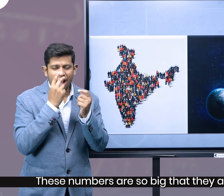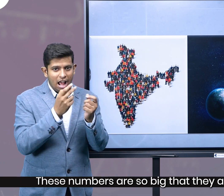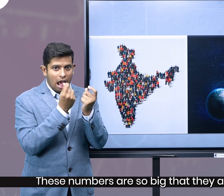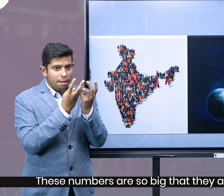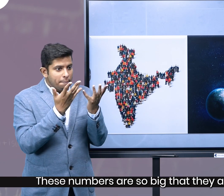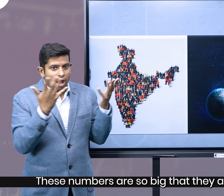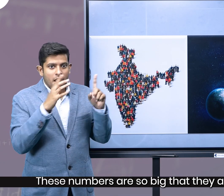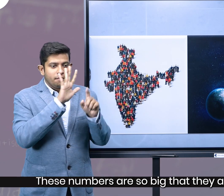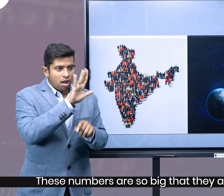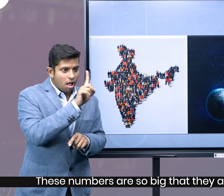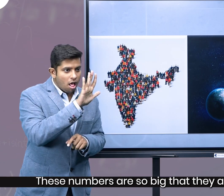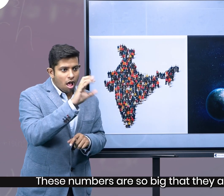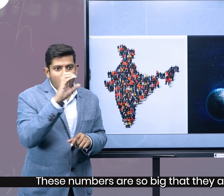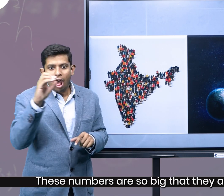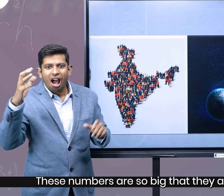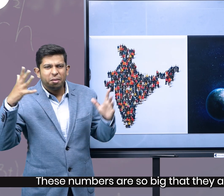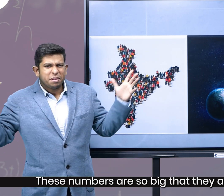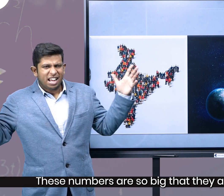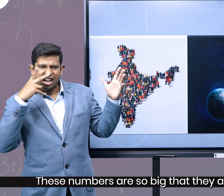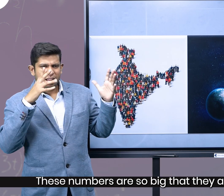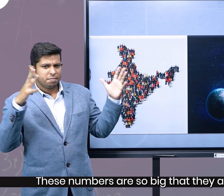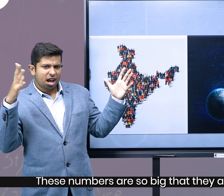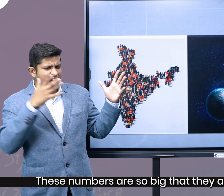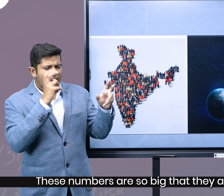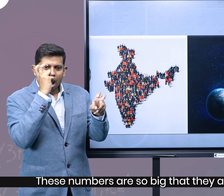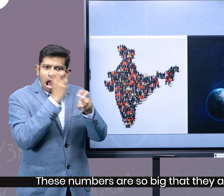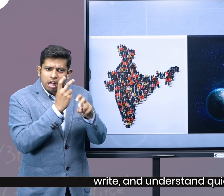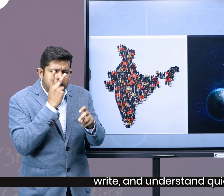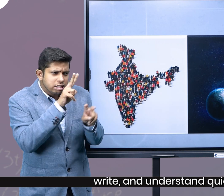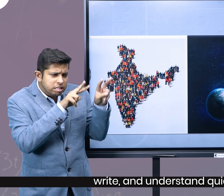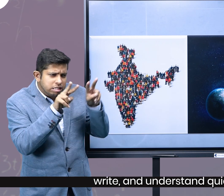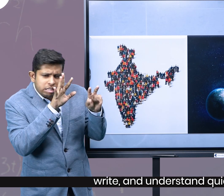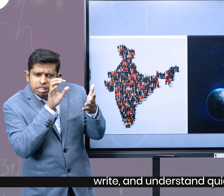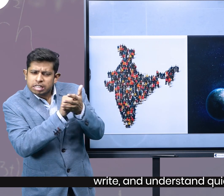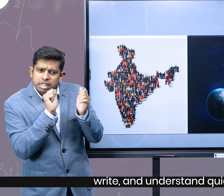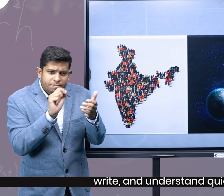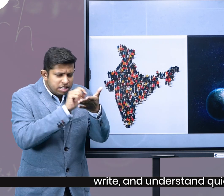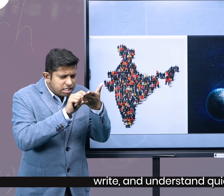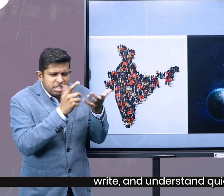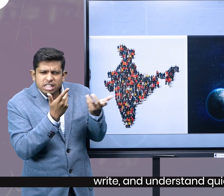These numbers are so big that they are hard to read, write, and understand quickly.